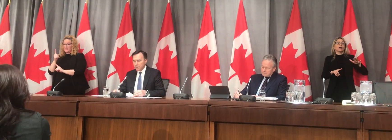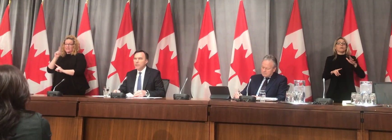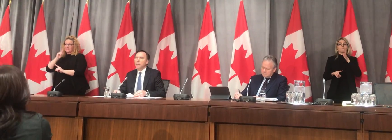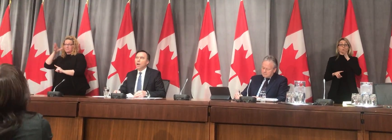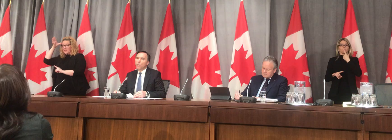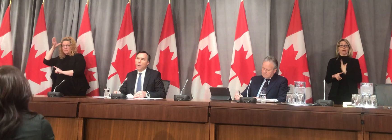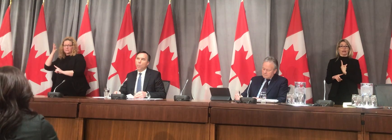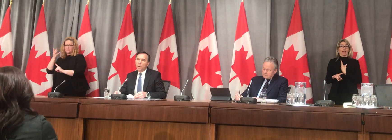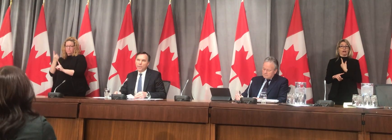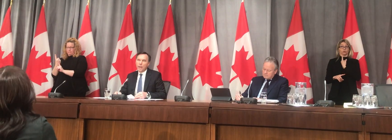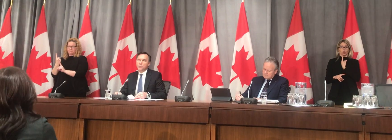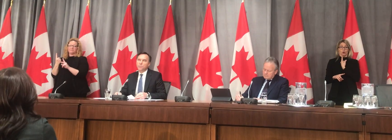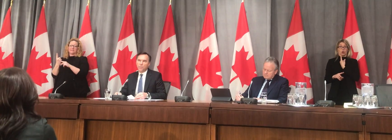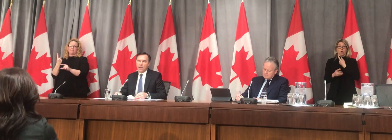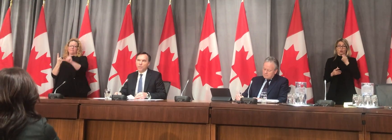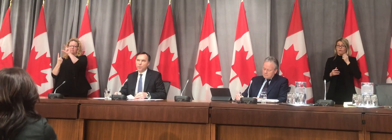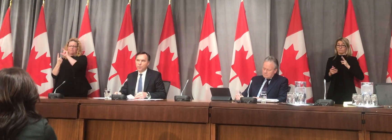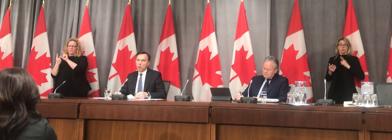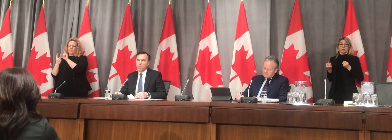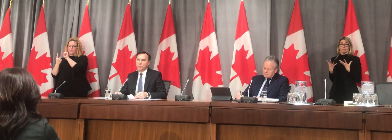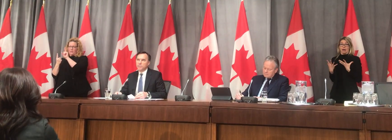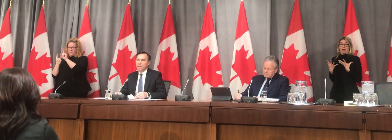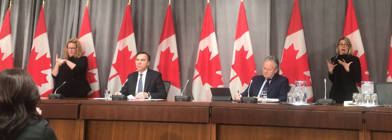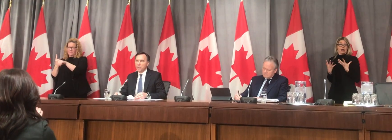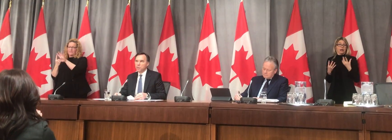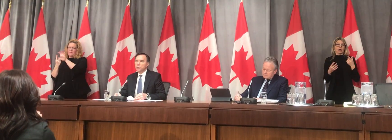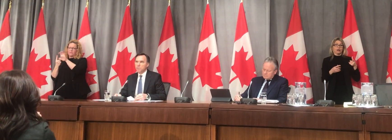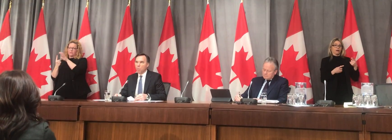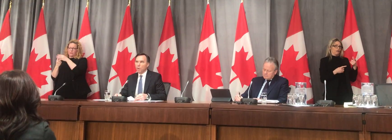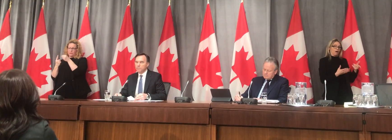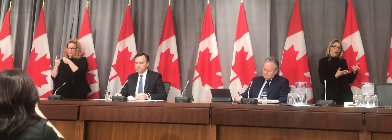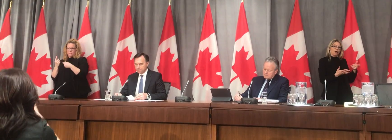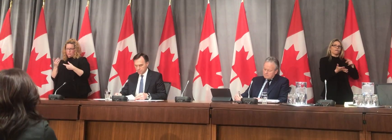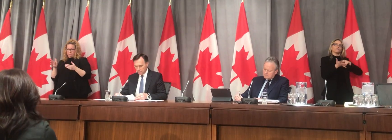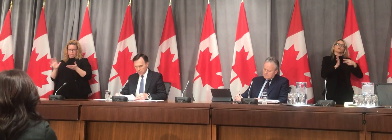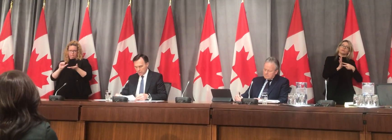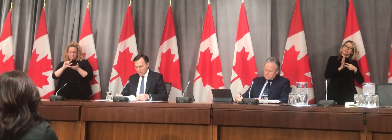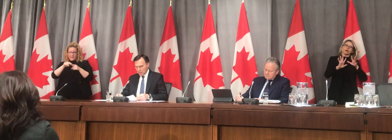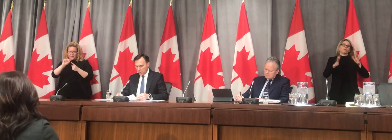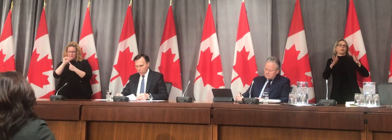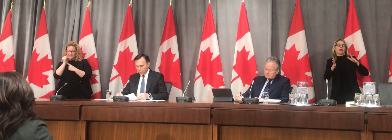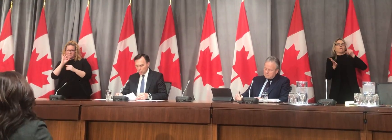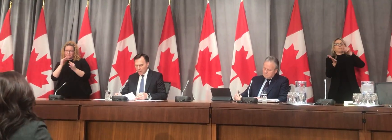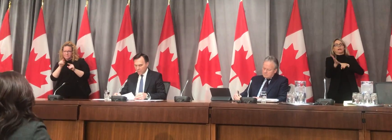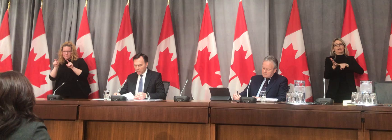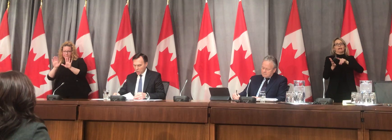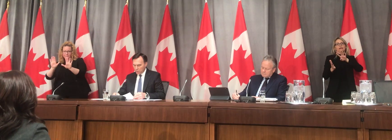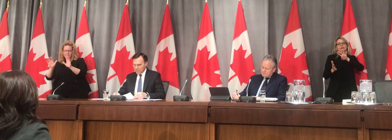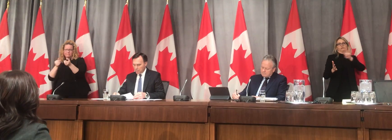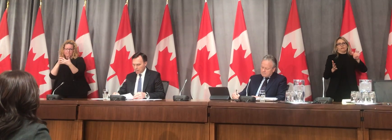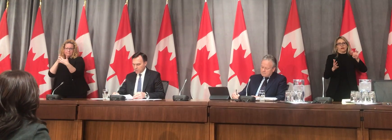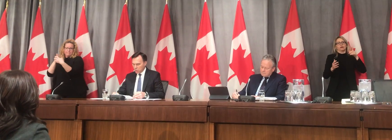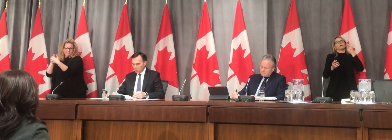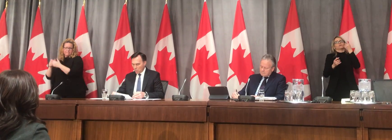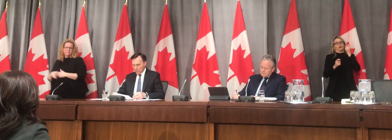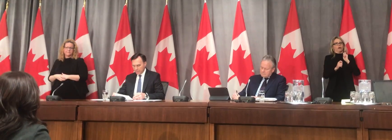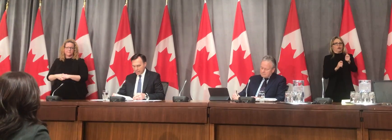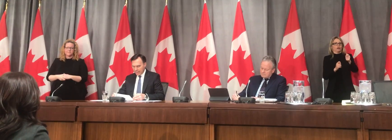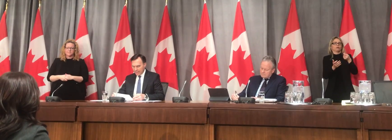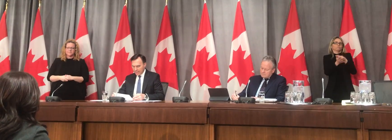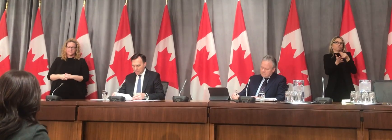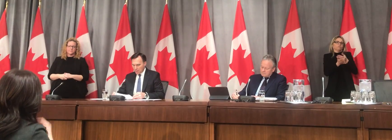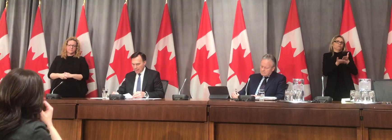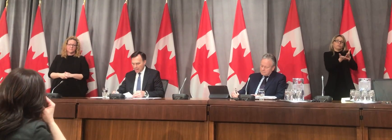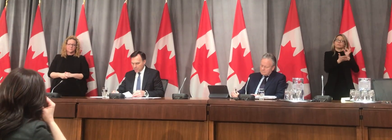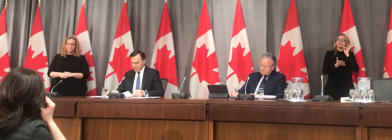will mean around $1,500 of special support. Pour tout travailleur qui perd son emploi